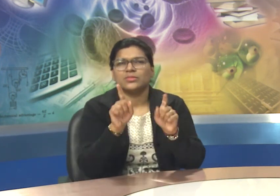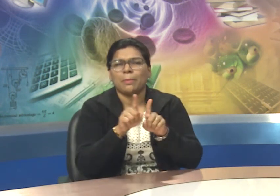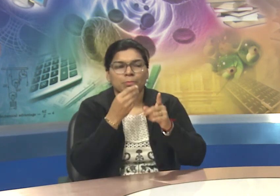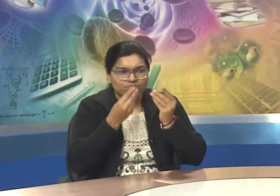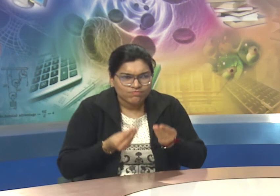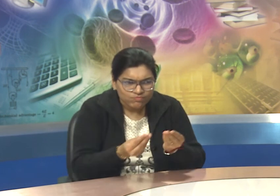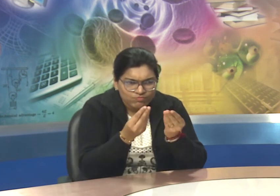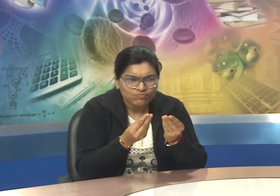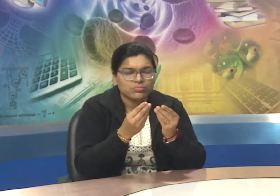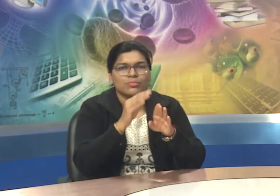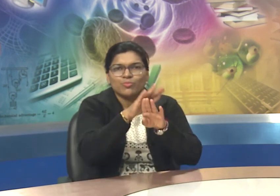which seems to be